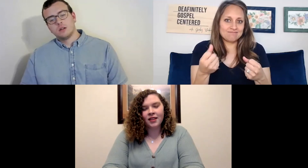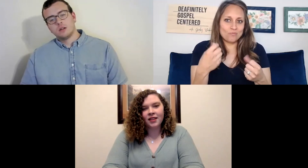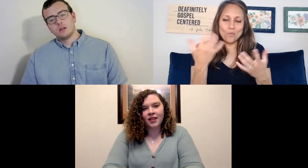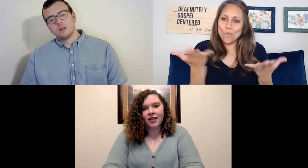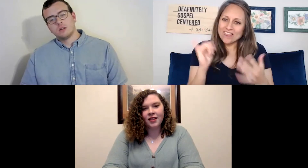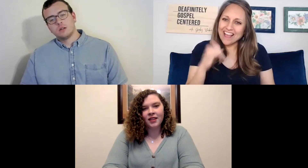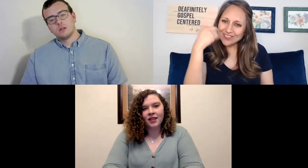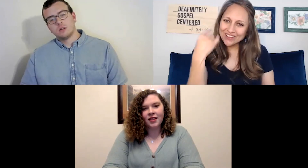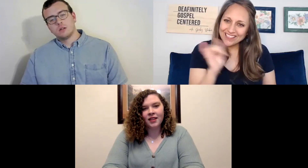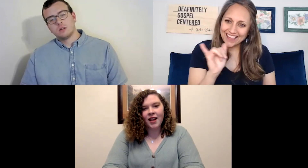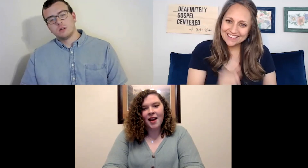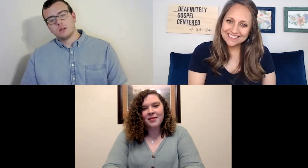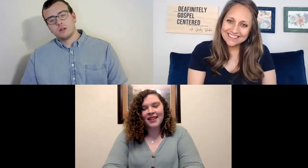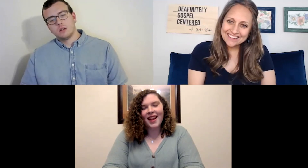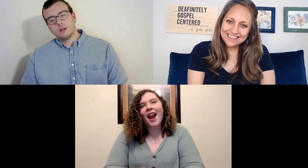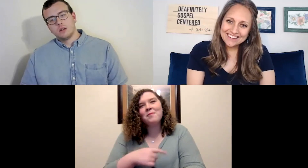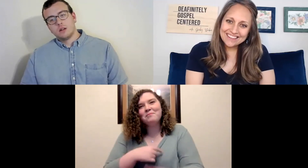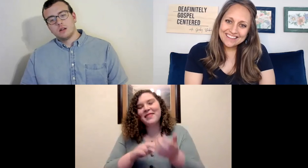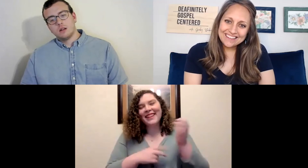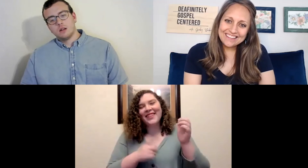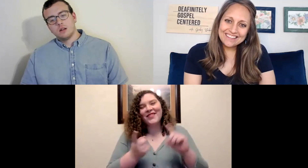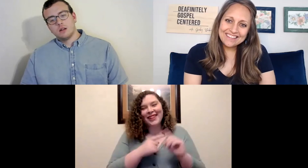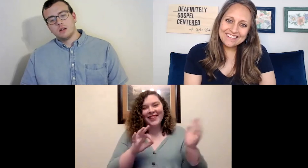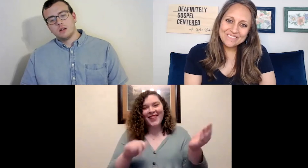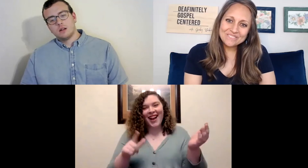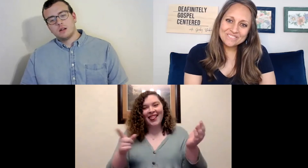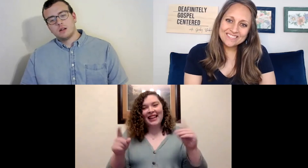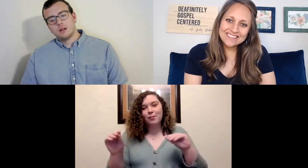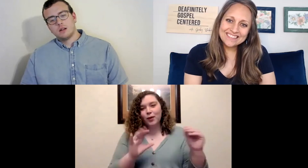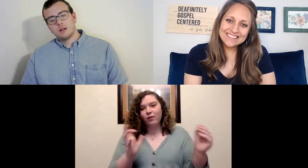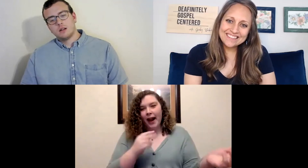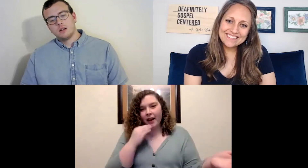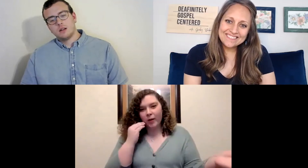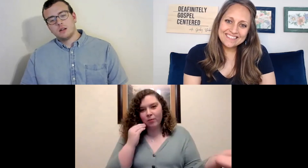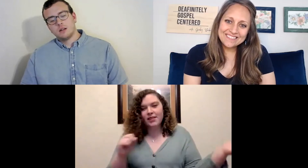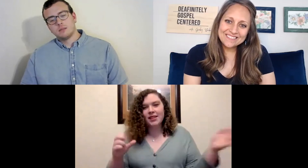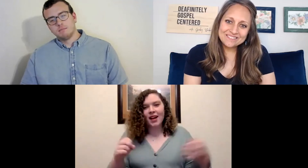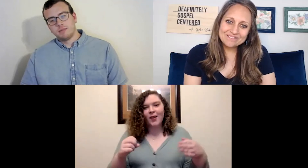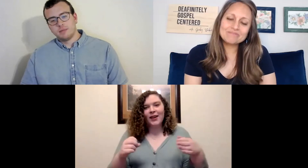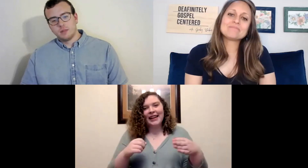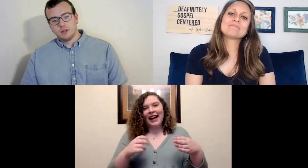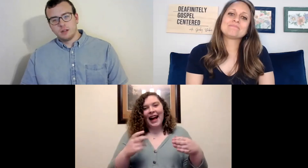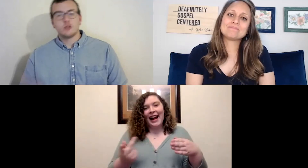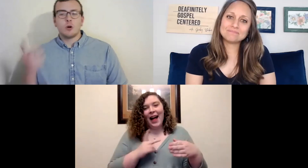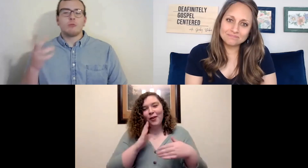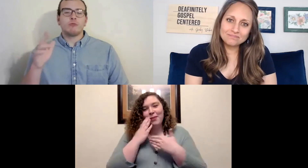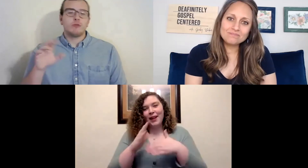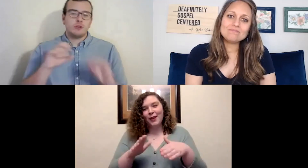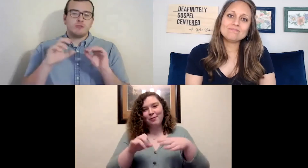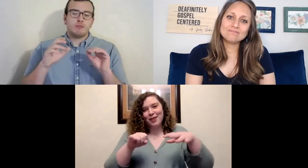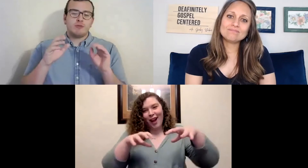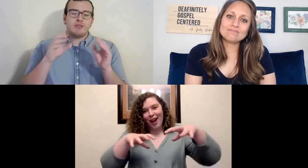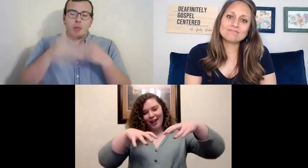healing process? I just kind of want to know what that looked like for you guys. Well, the process. Yeah, so first of all, he moved back